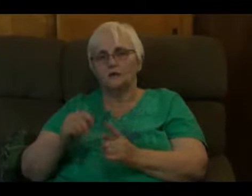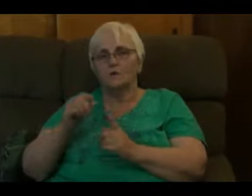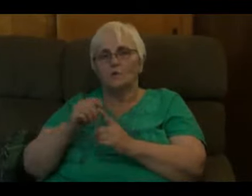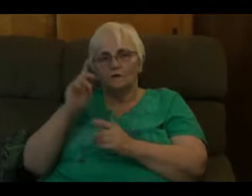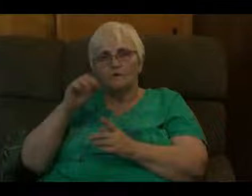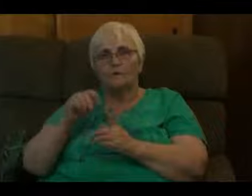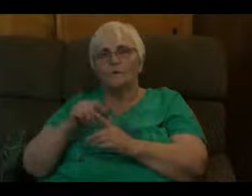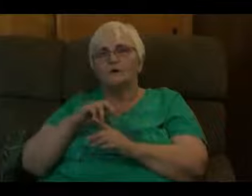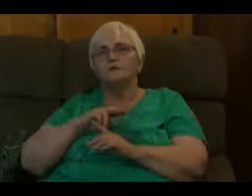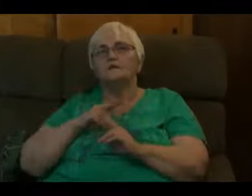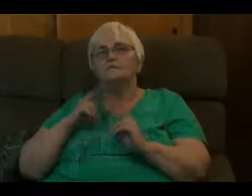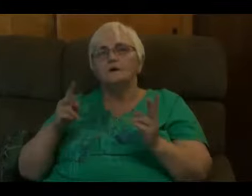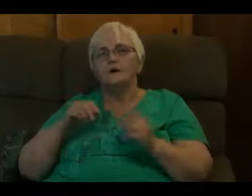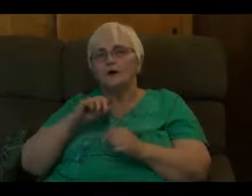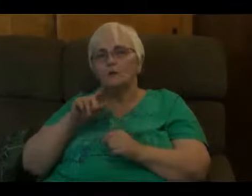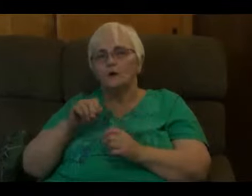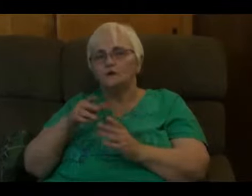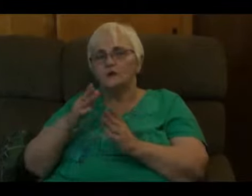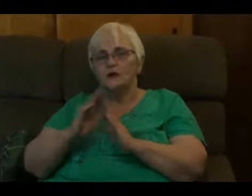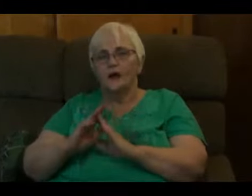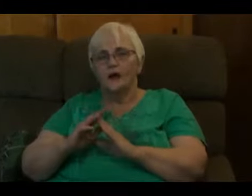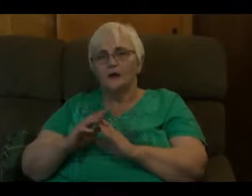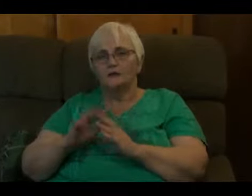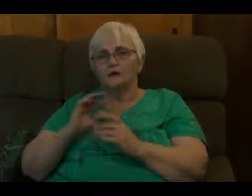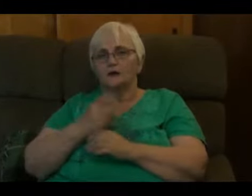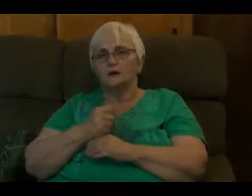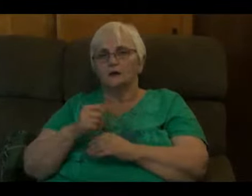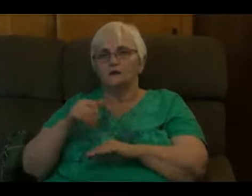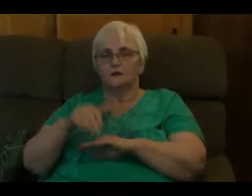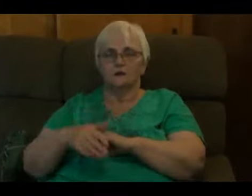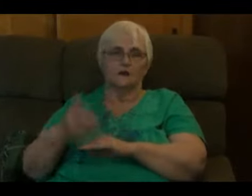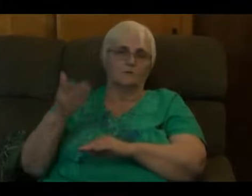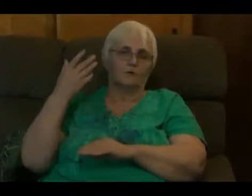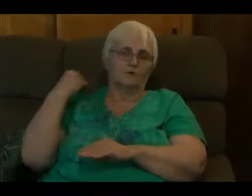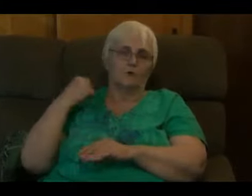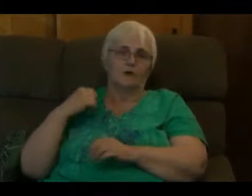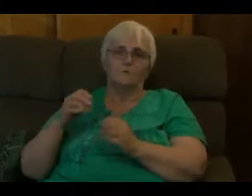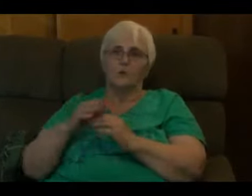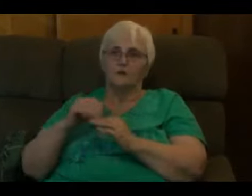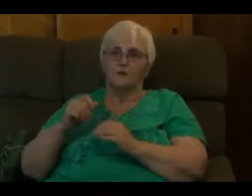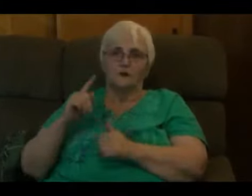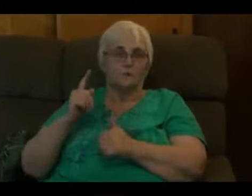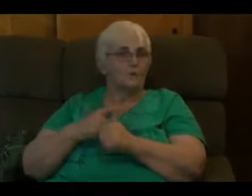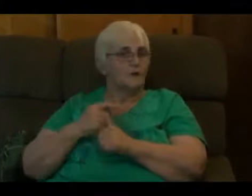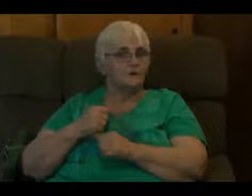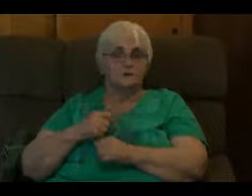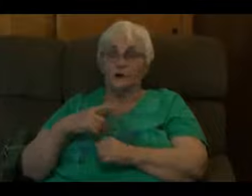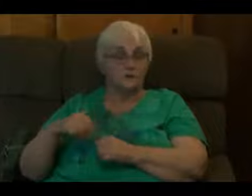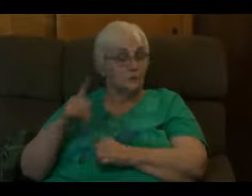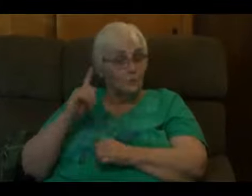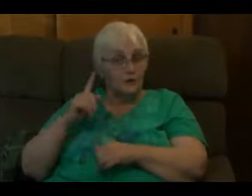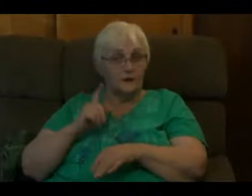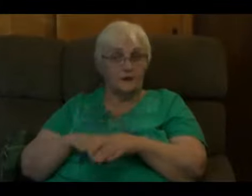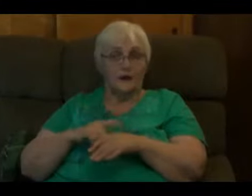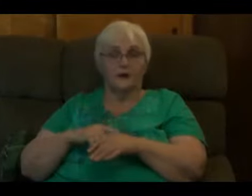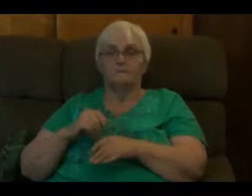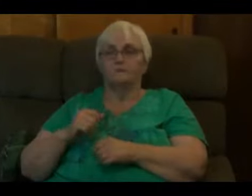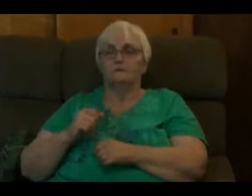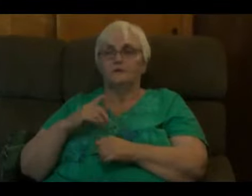very question that she asked us the night before. Last night. More than once, not just once. You know, that brings a